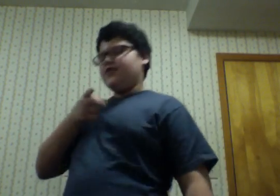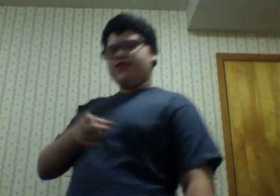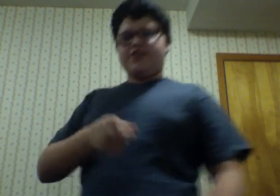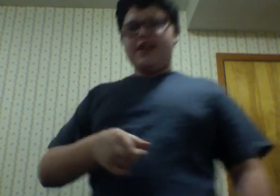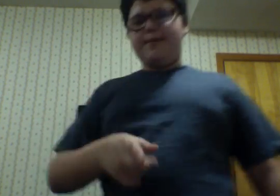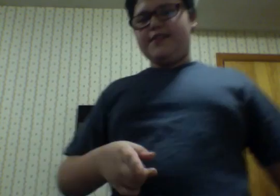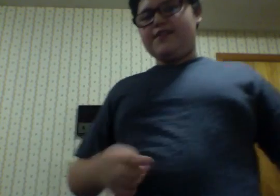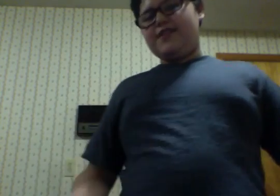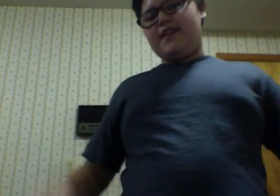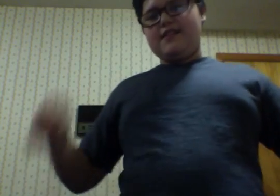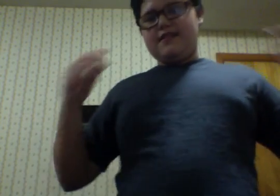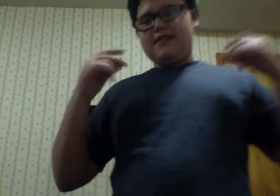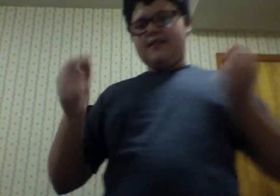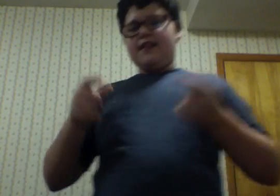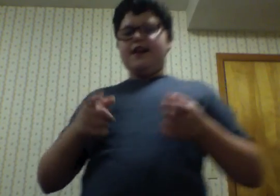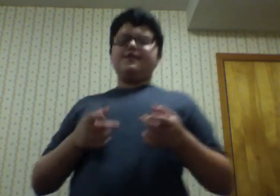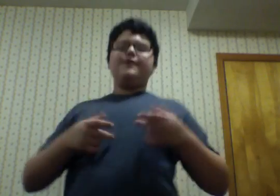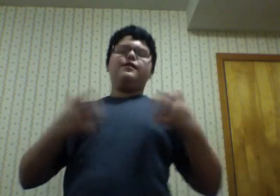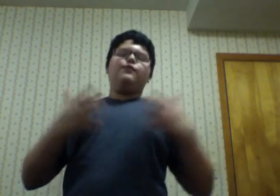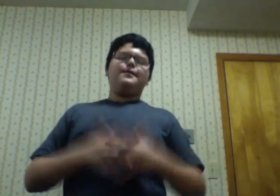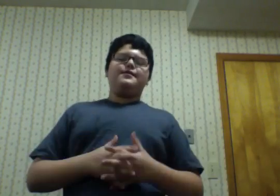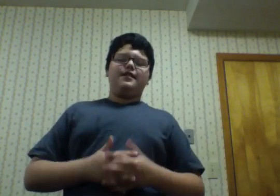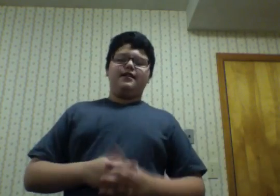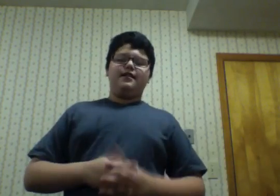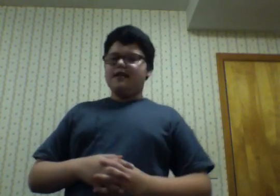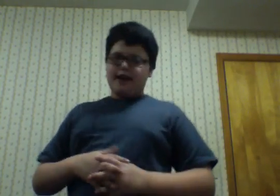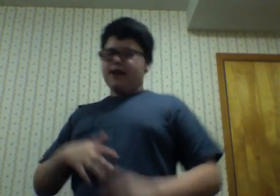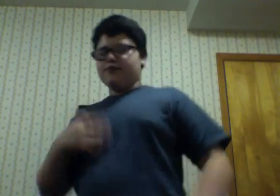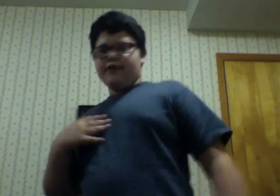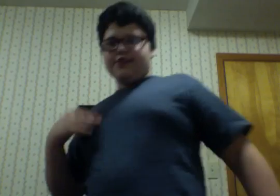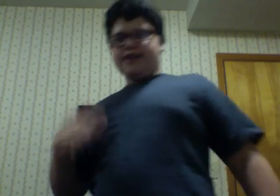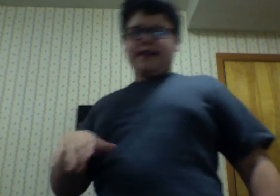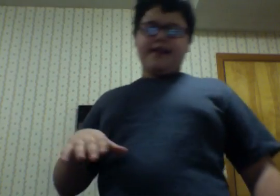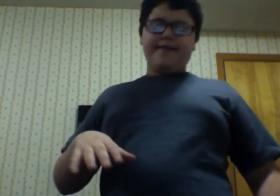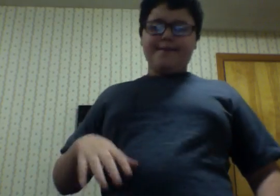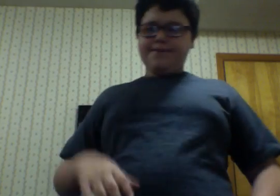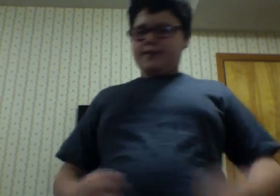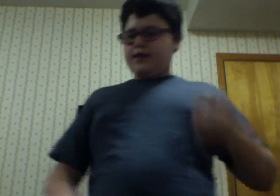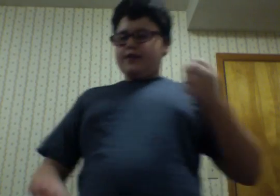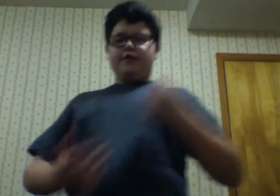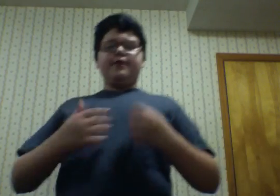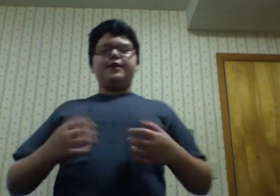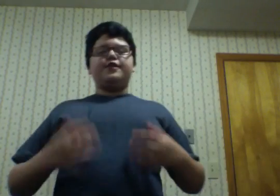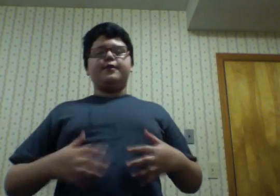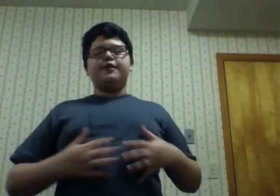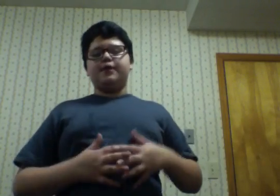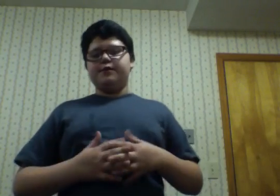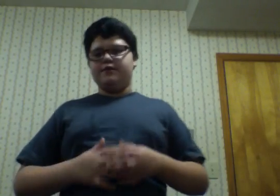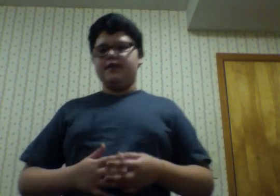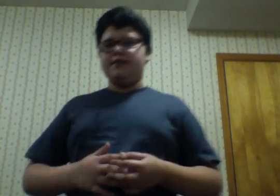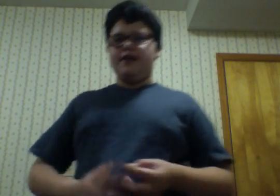This is GABE868. I just made a website, and I just want y'all to check it out. Go to